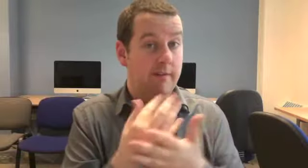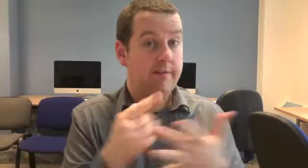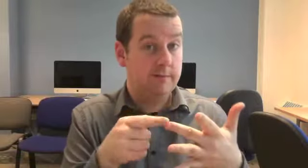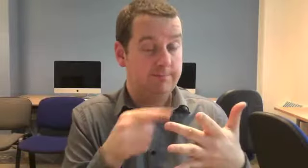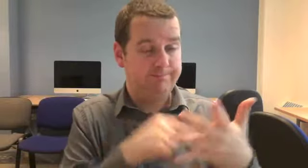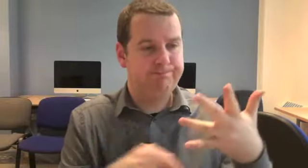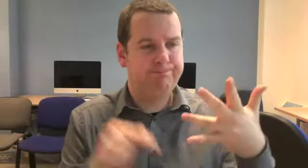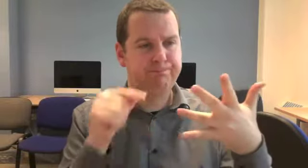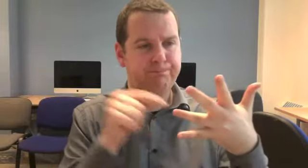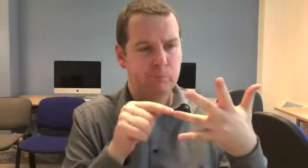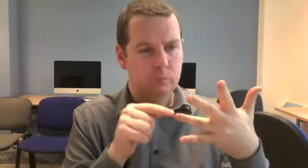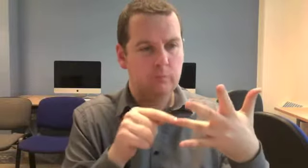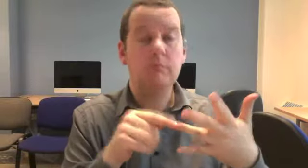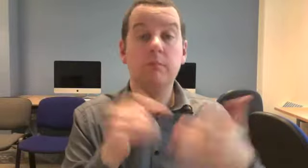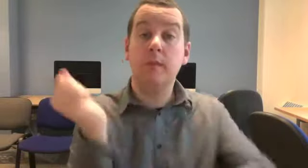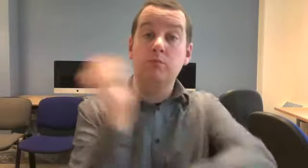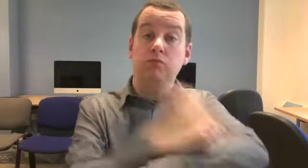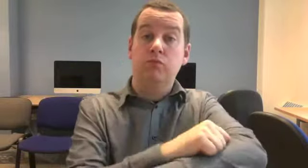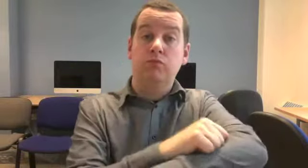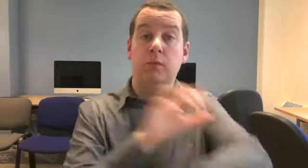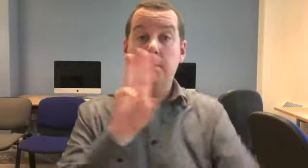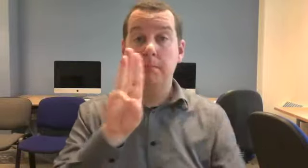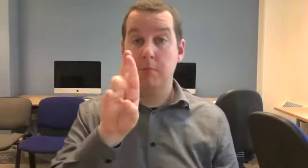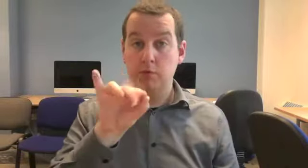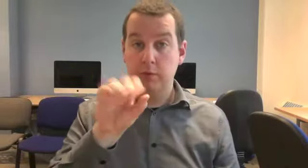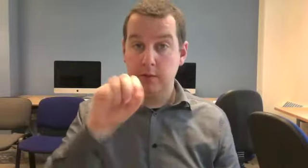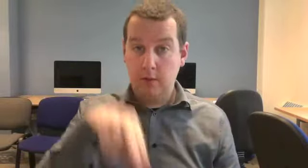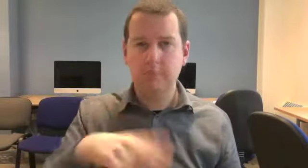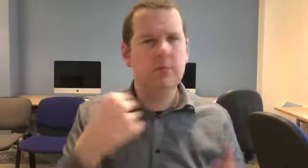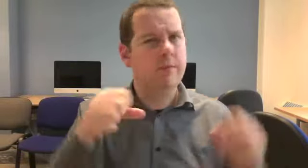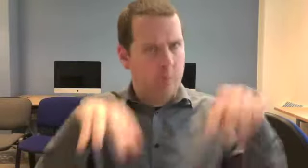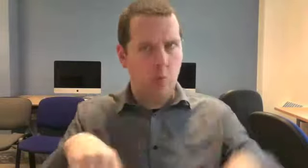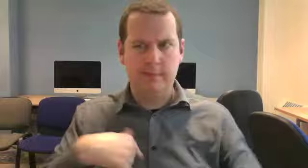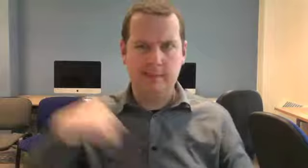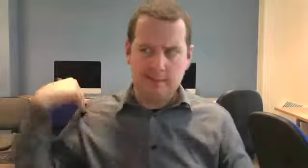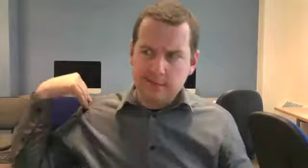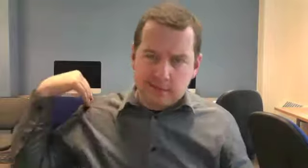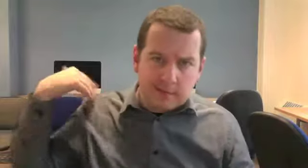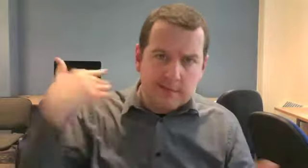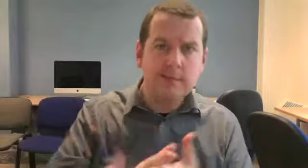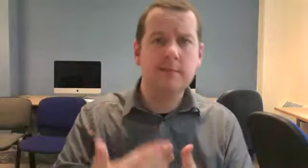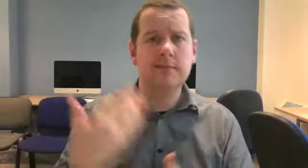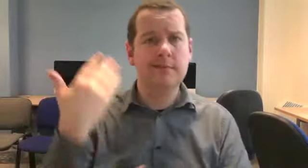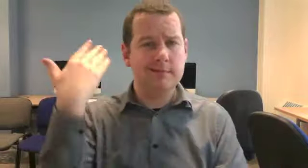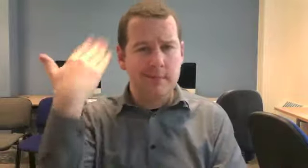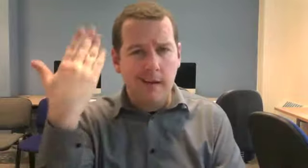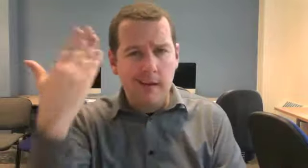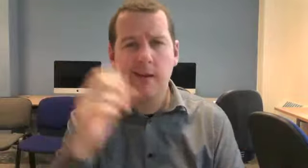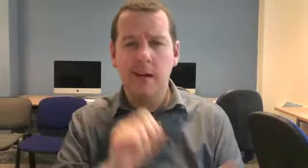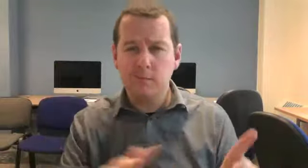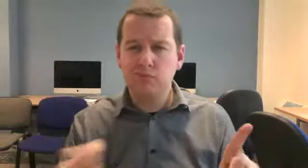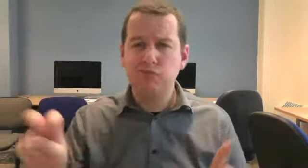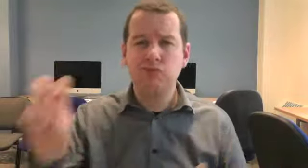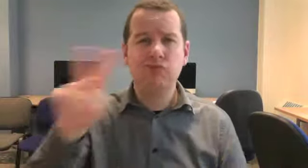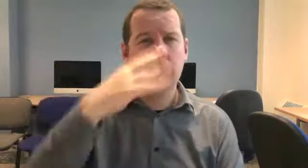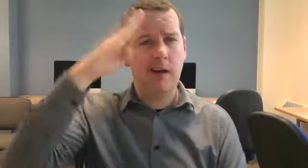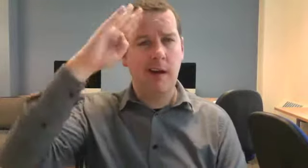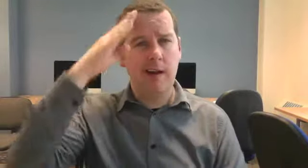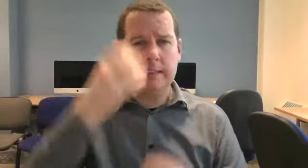that kind of an institution very often. Then there's prisons, and of course, for the last while I have been lecturing and going around